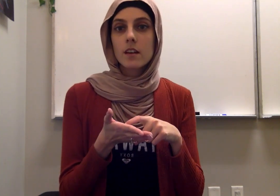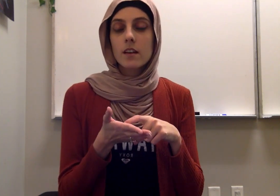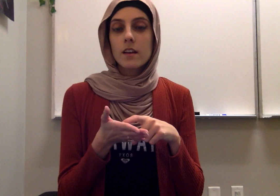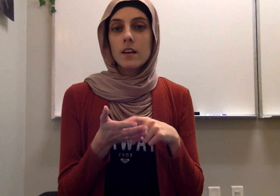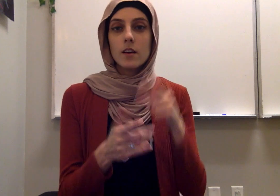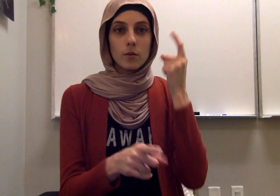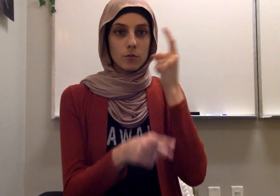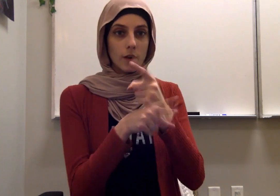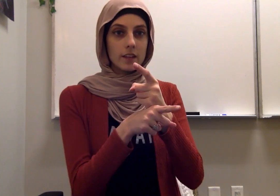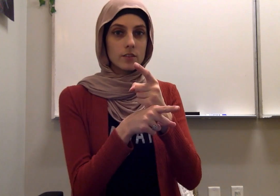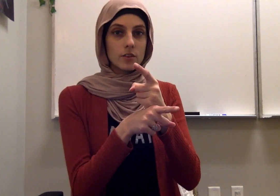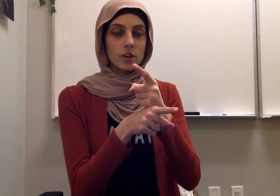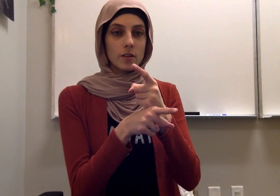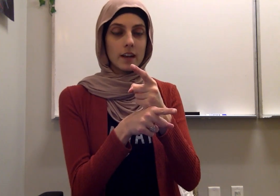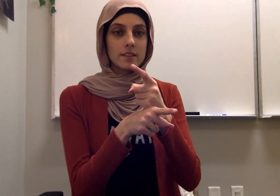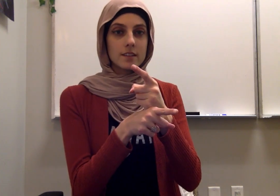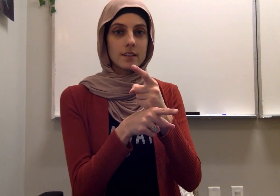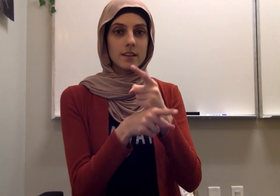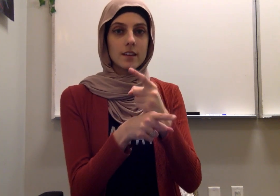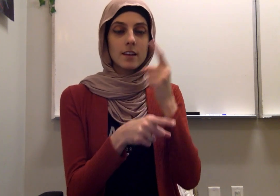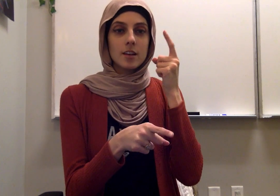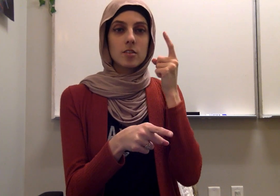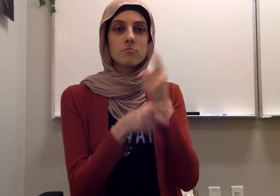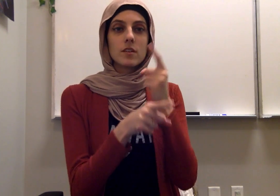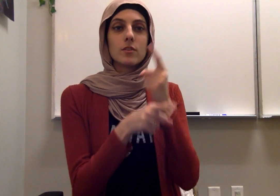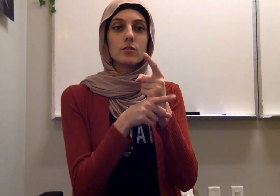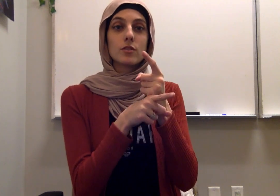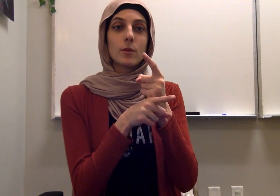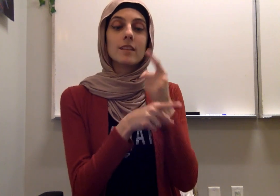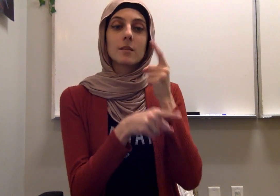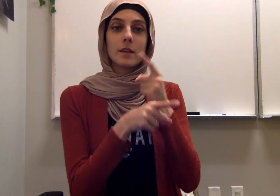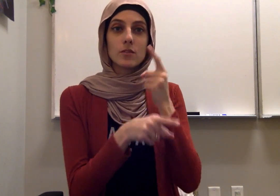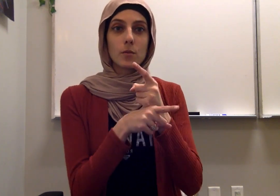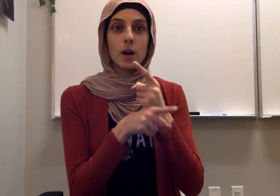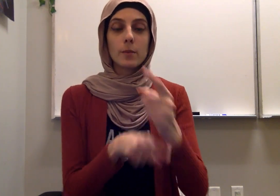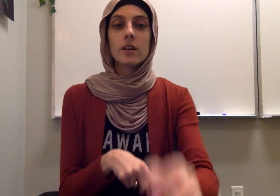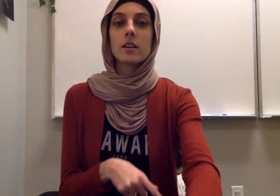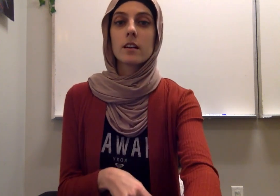Right or correct. If you do it twice, it means proper.